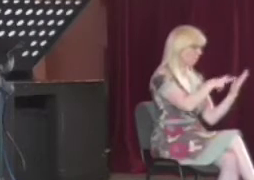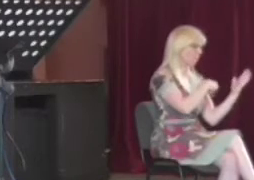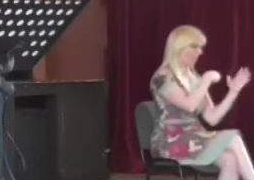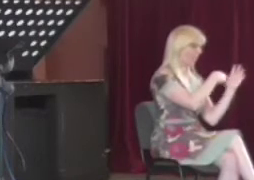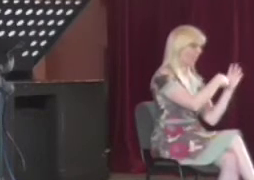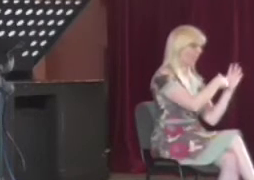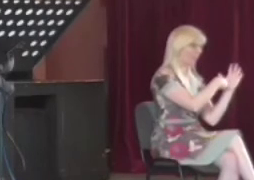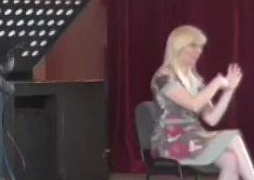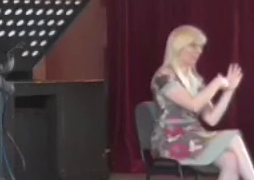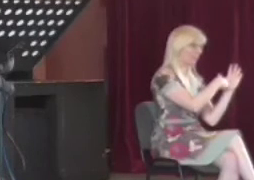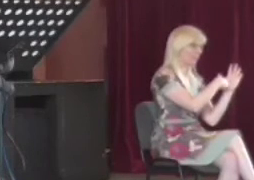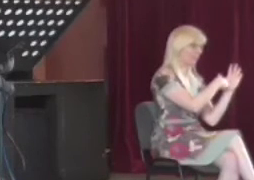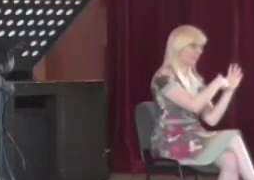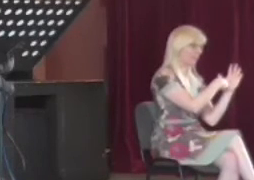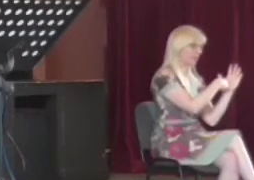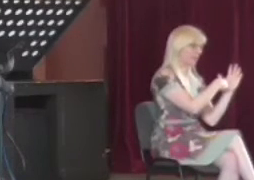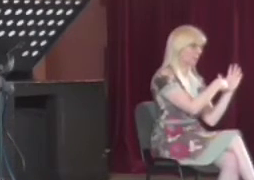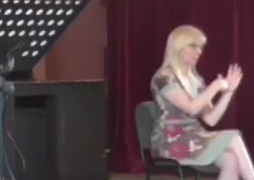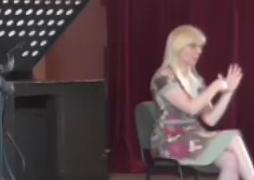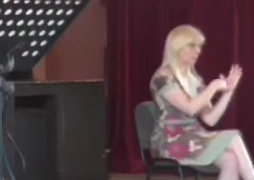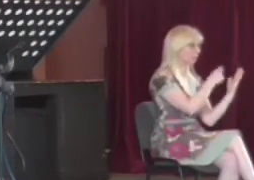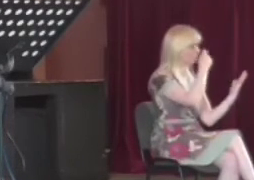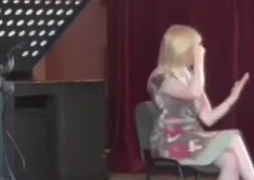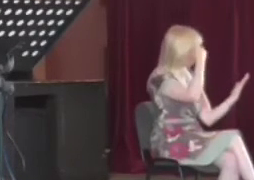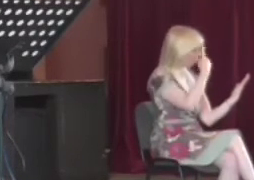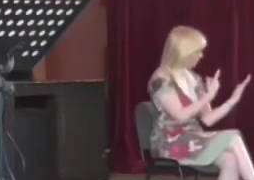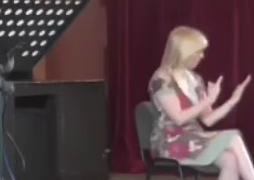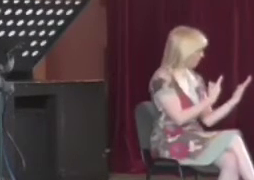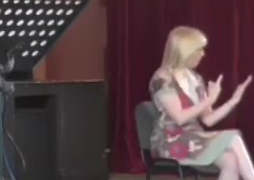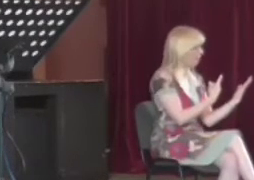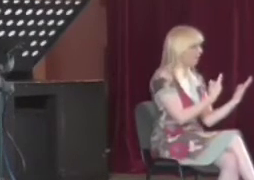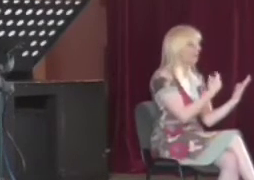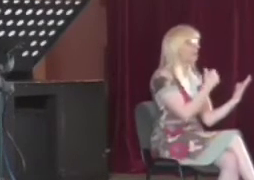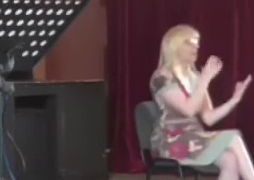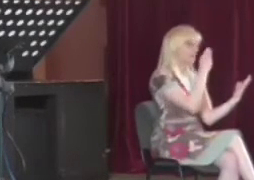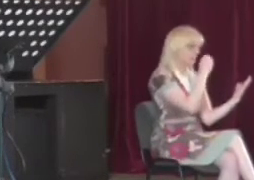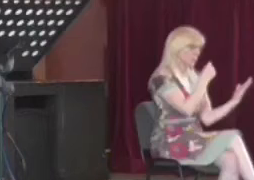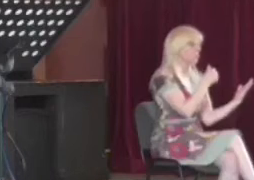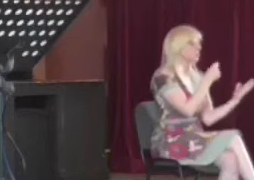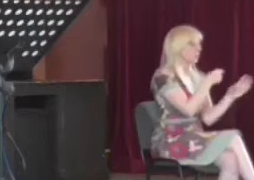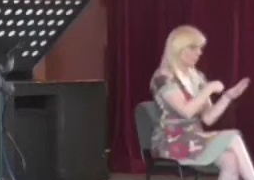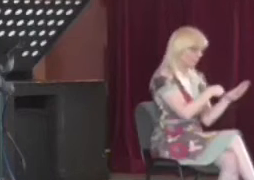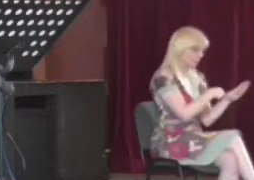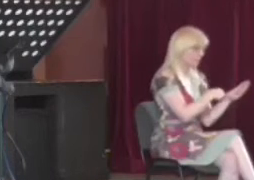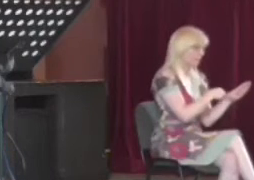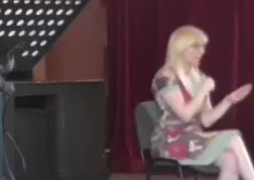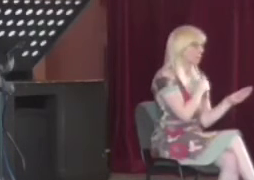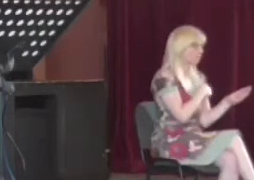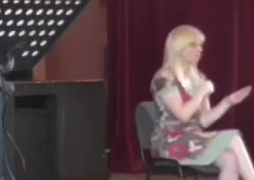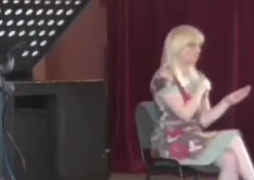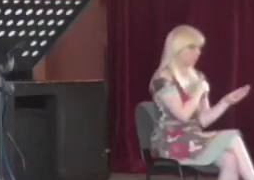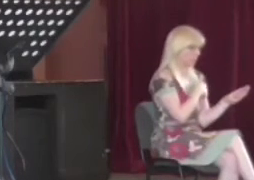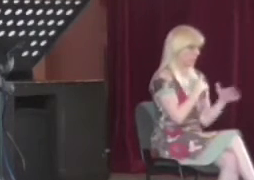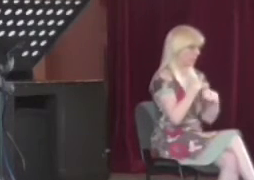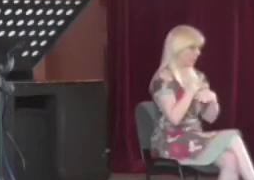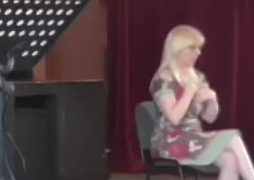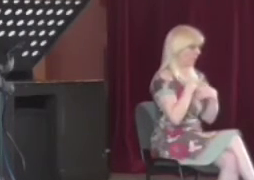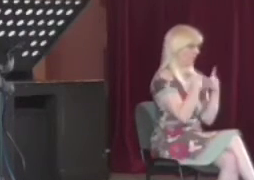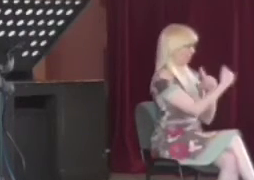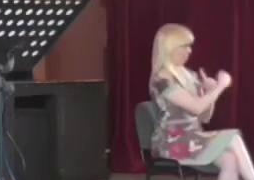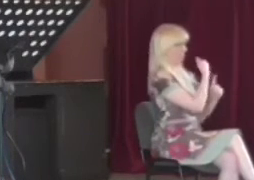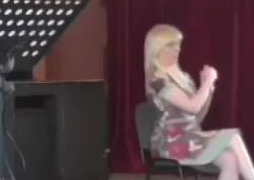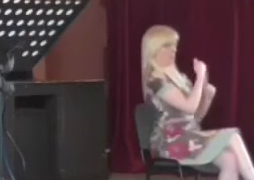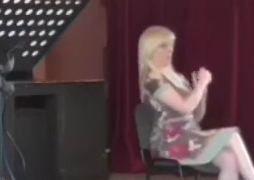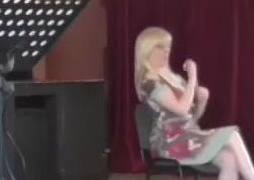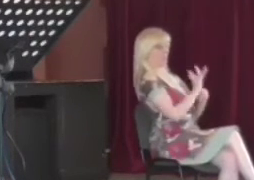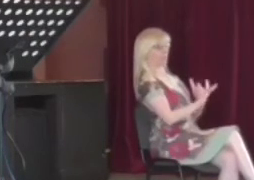up for the gospel. I'm sorry to say, Christianity and persecution goes hand in hand. I'm sorry. I would love to say that you become a